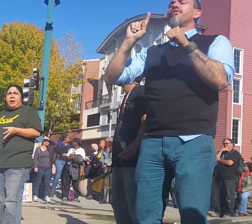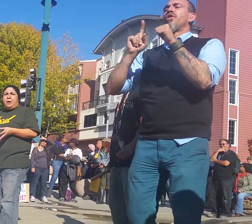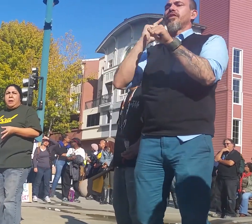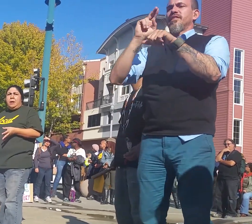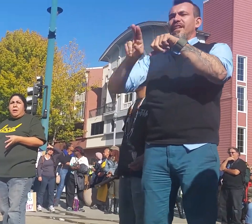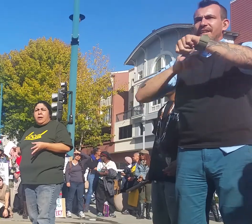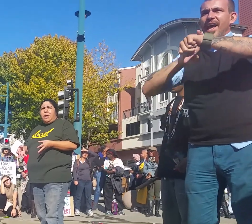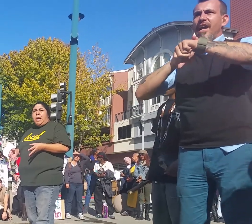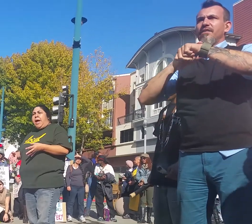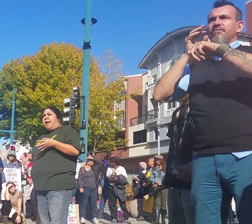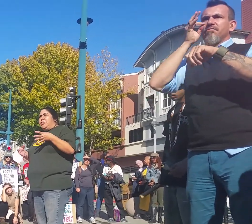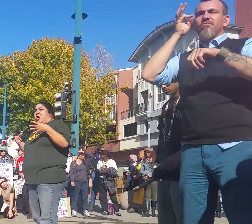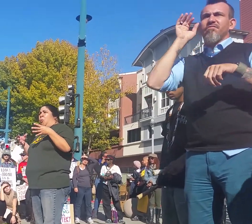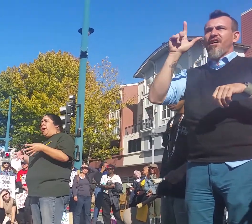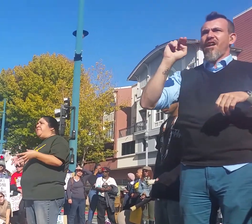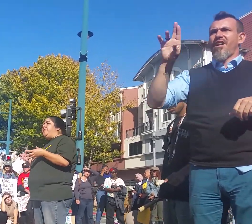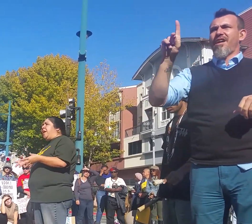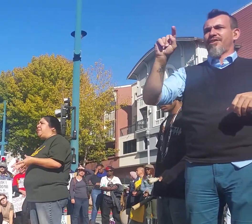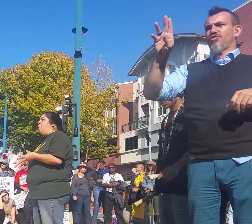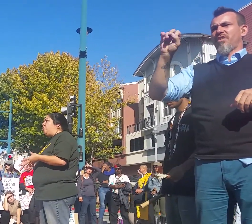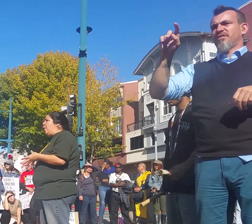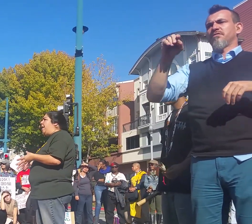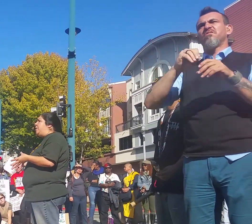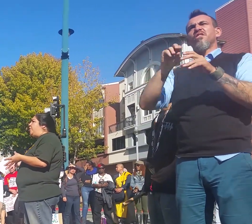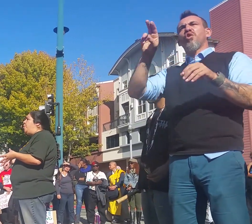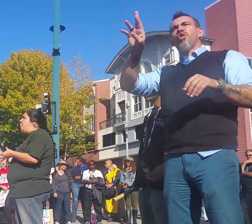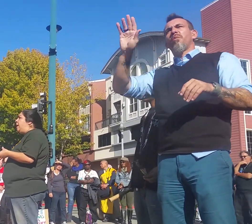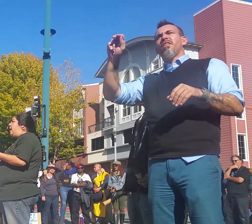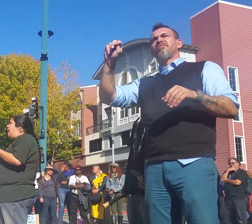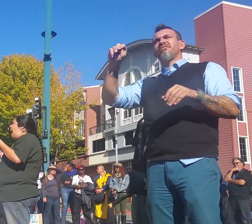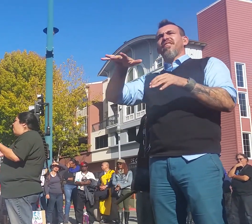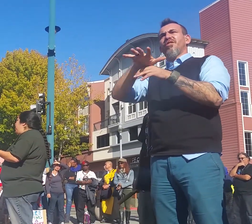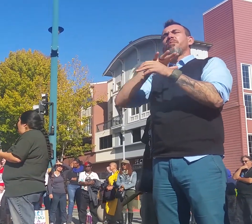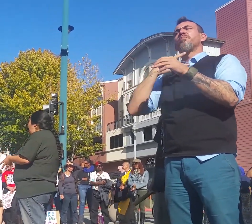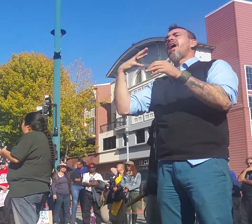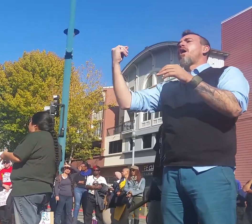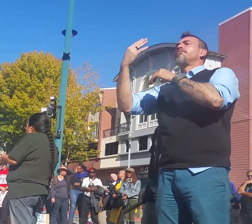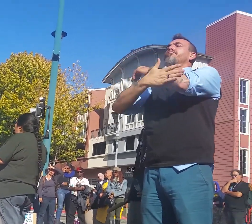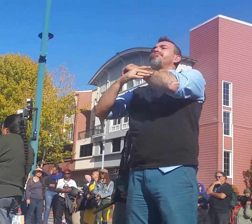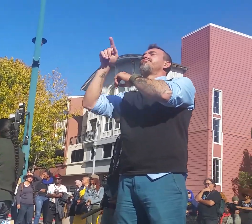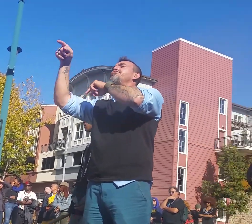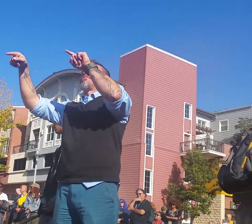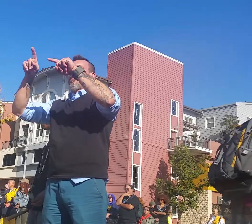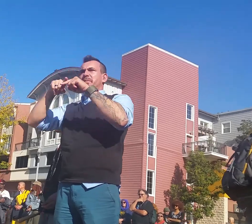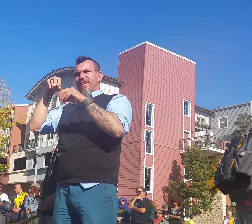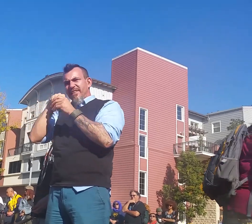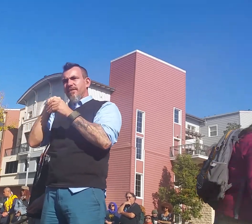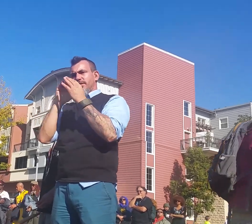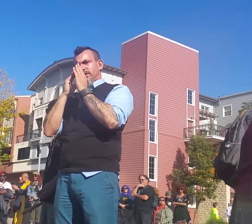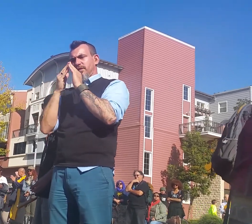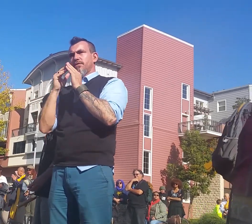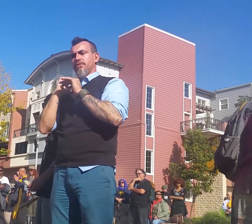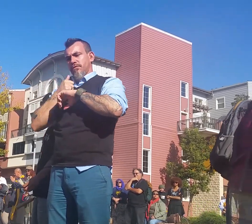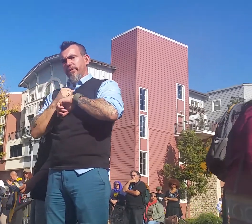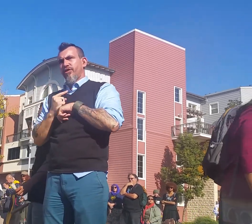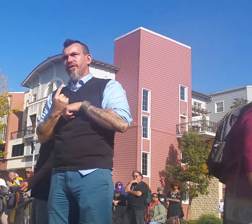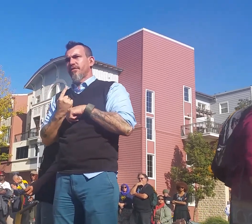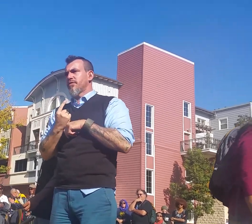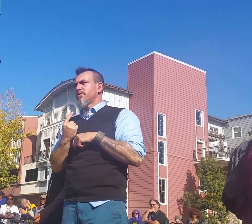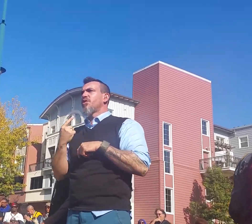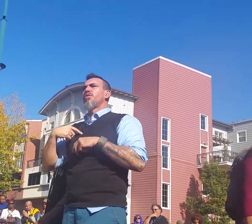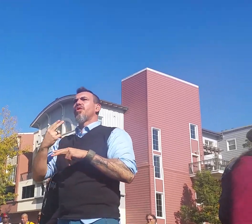area. And so one of the things that we're trying to do after all of this work of walking, we're talking about